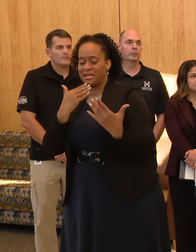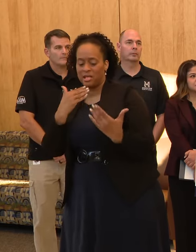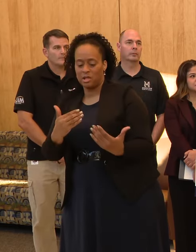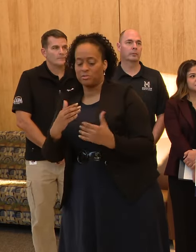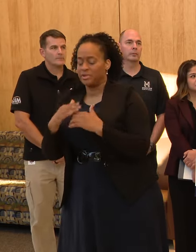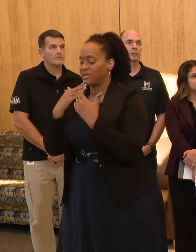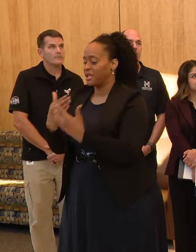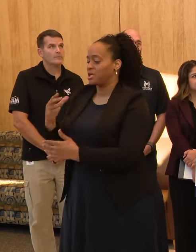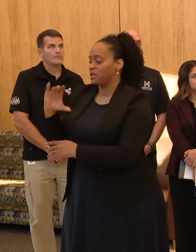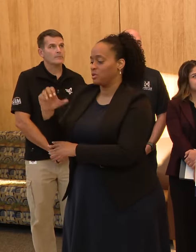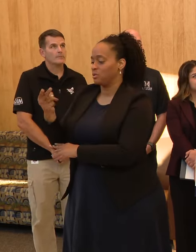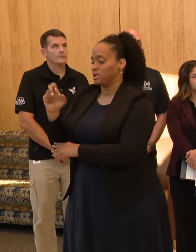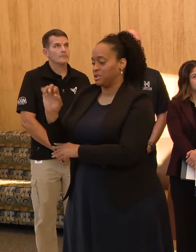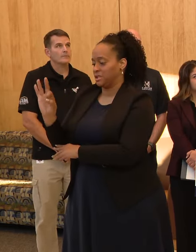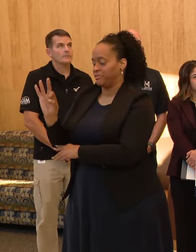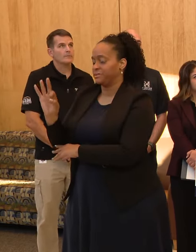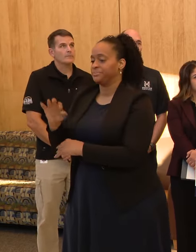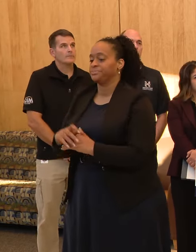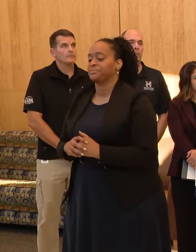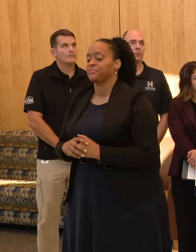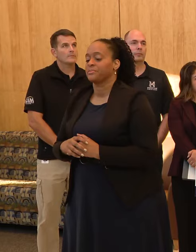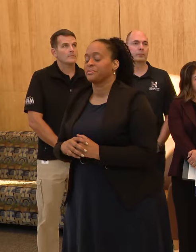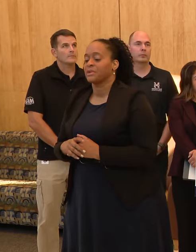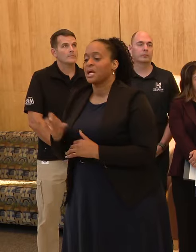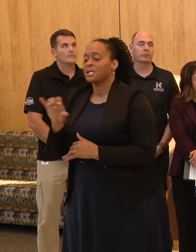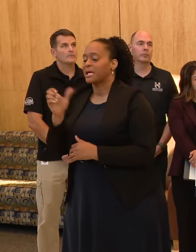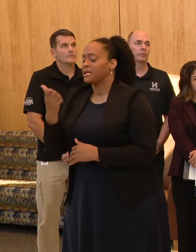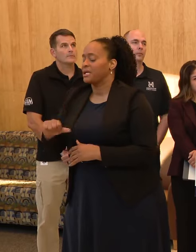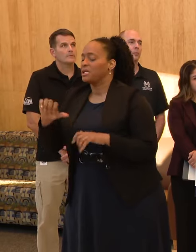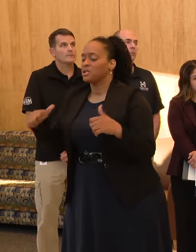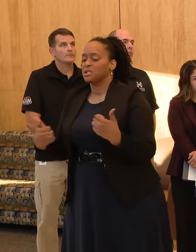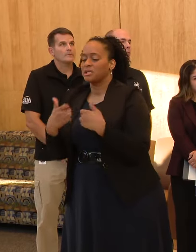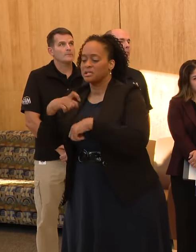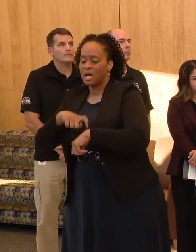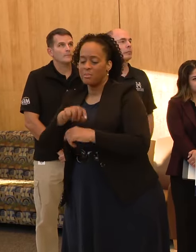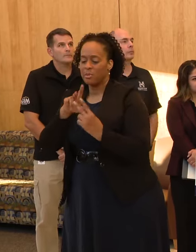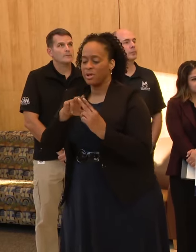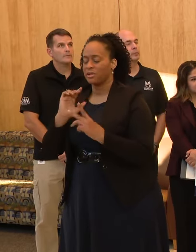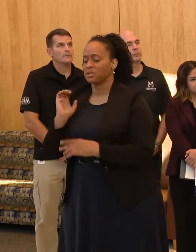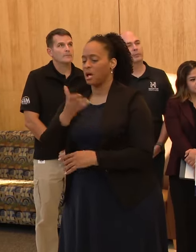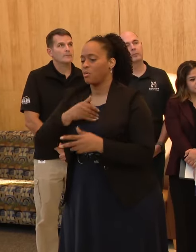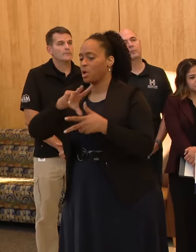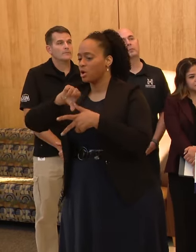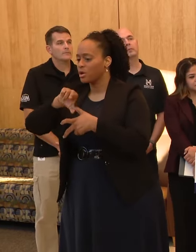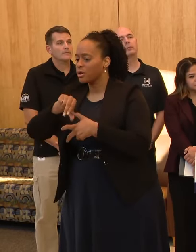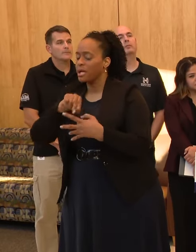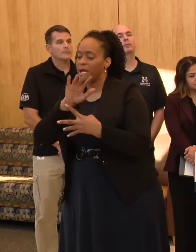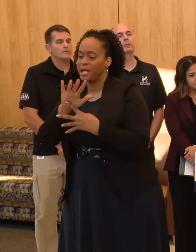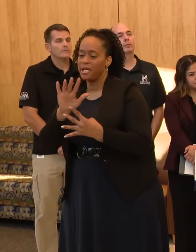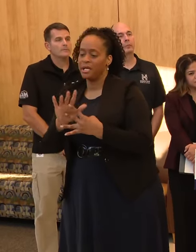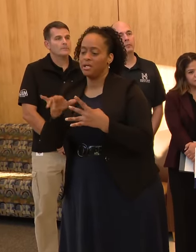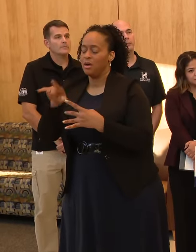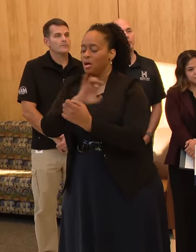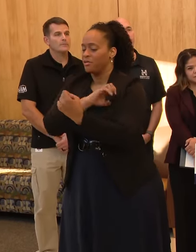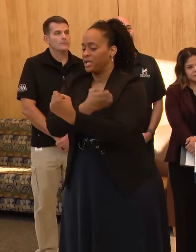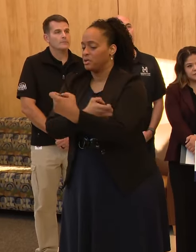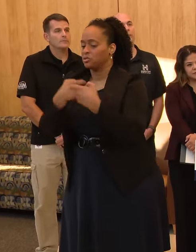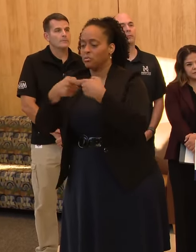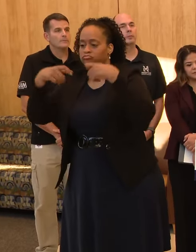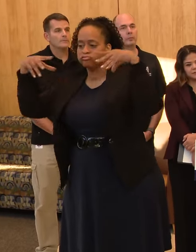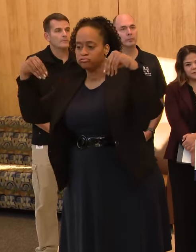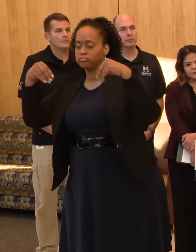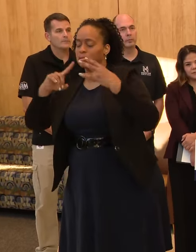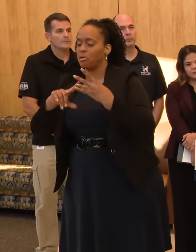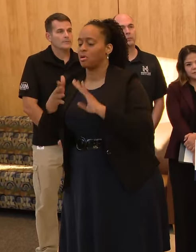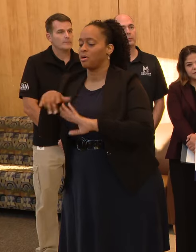Chief. Like at any challenging time, whether it's one of our hurricanes, loss of energy, or certainly when